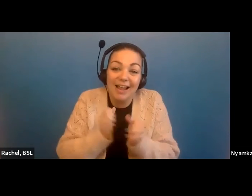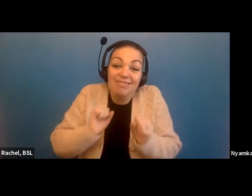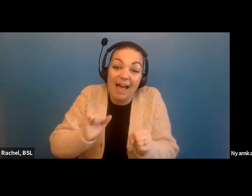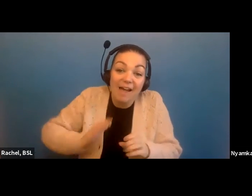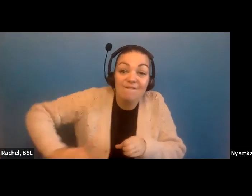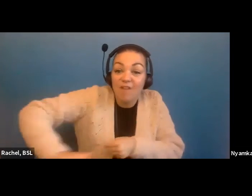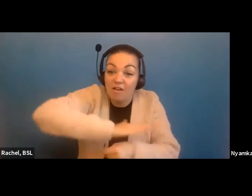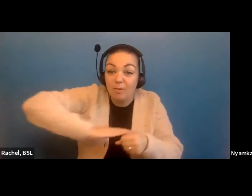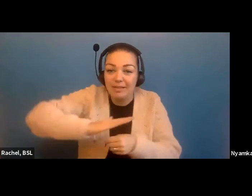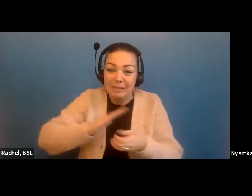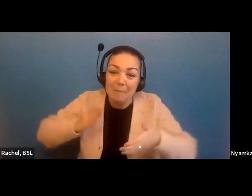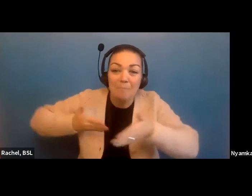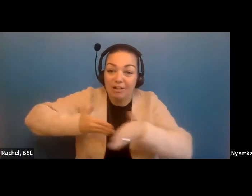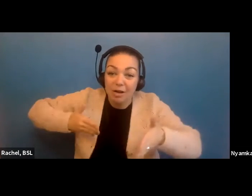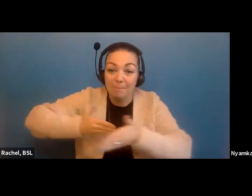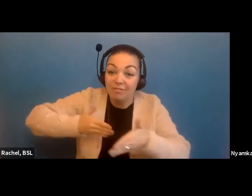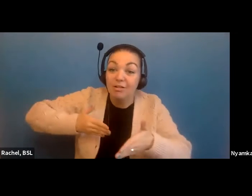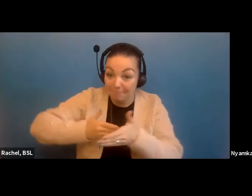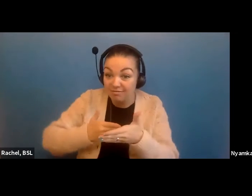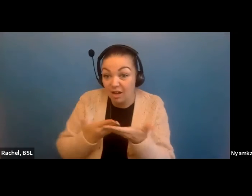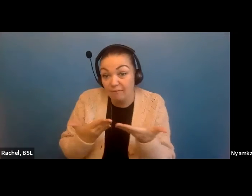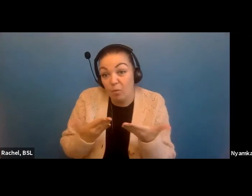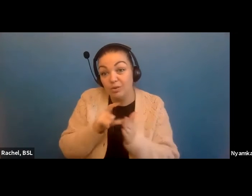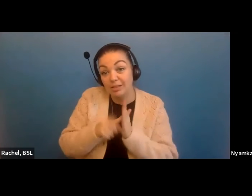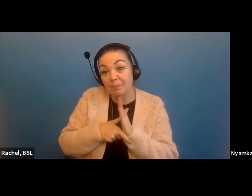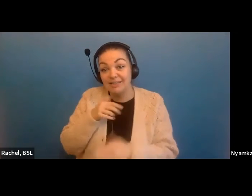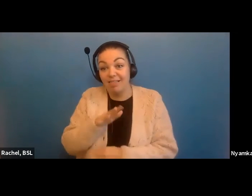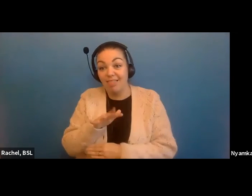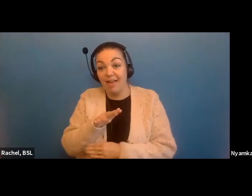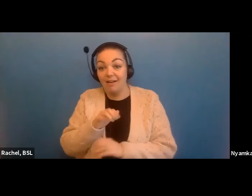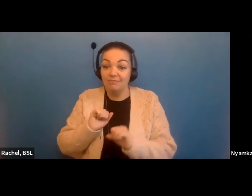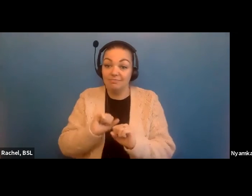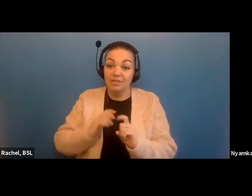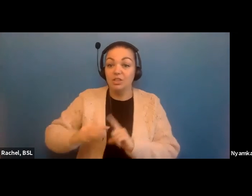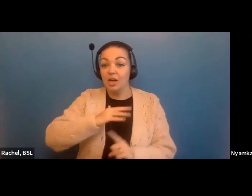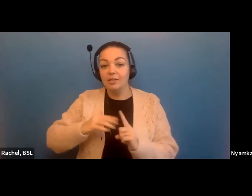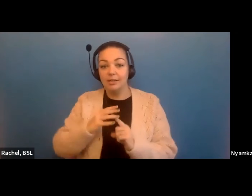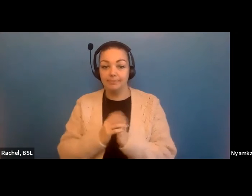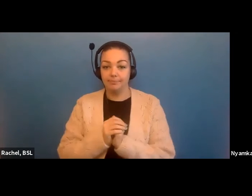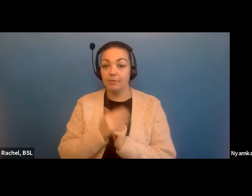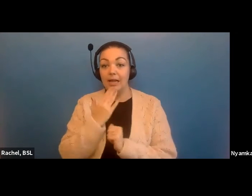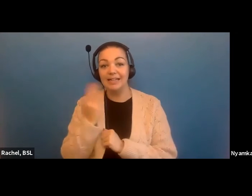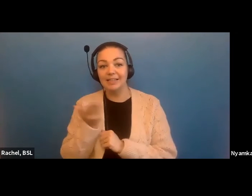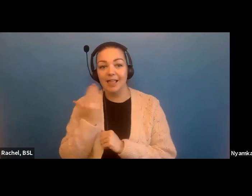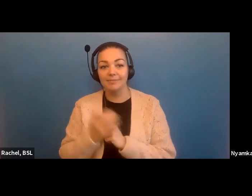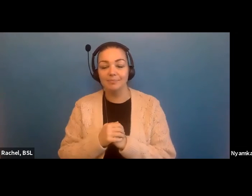main barriers for people with disabilities in the society. Please, next slide.